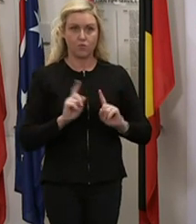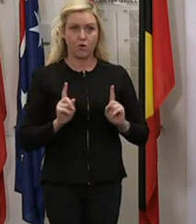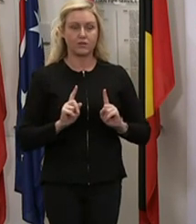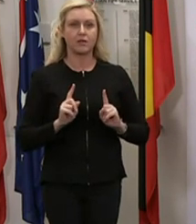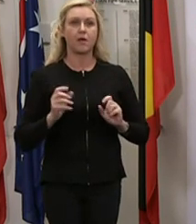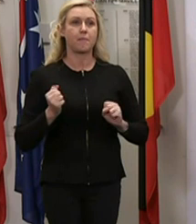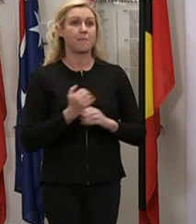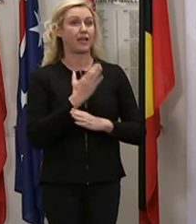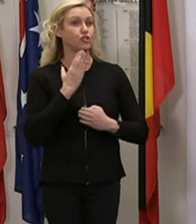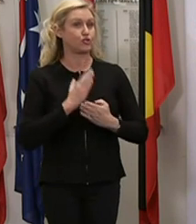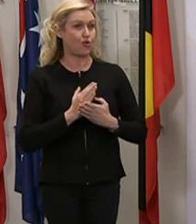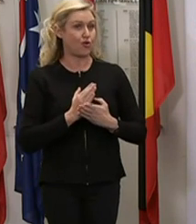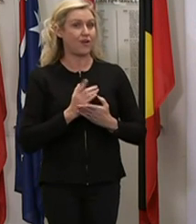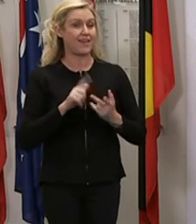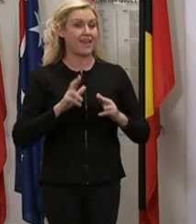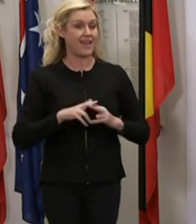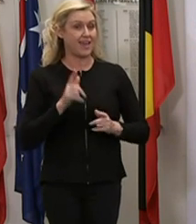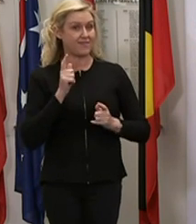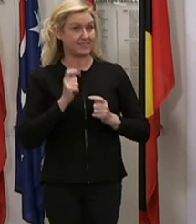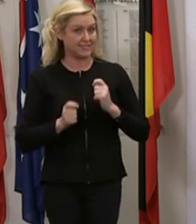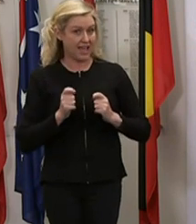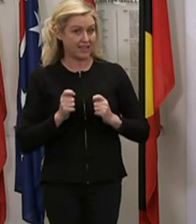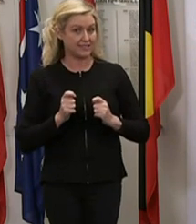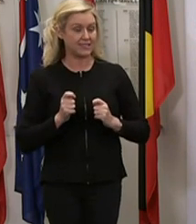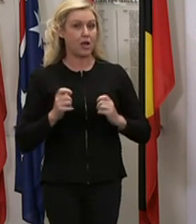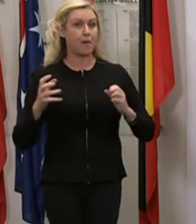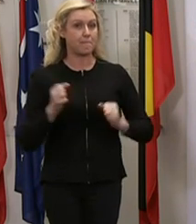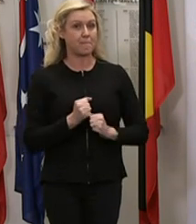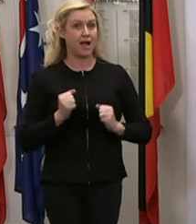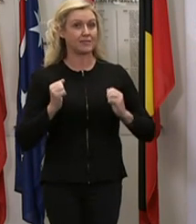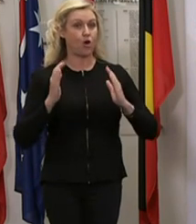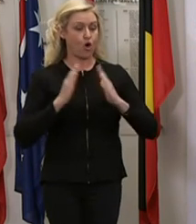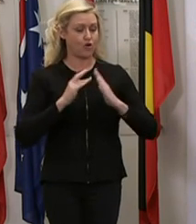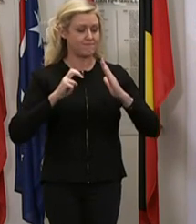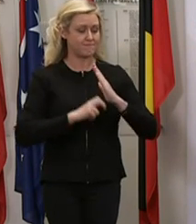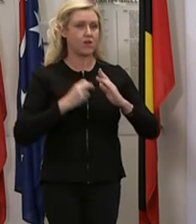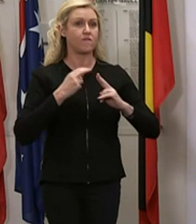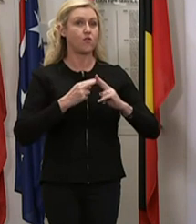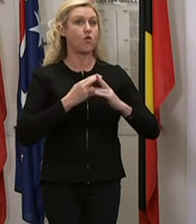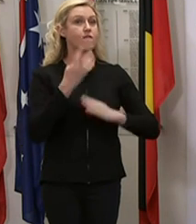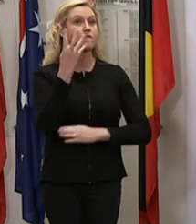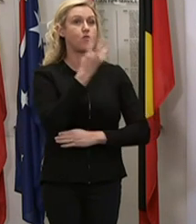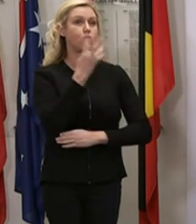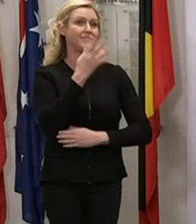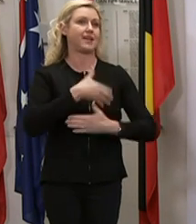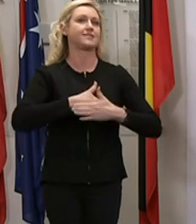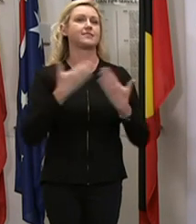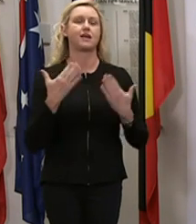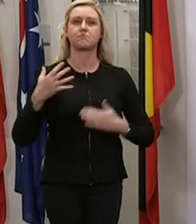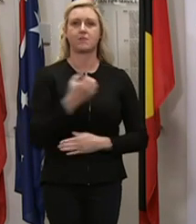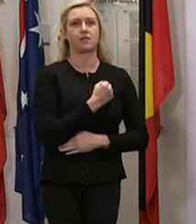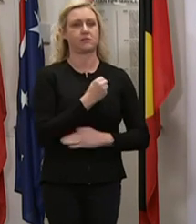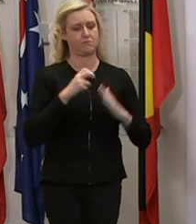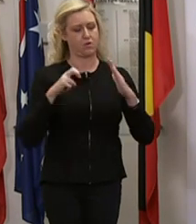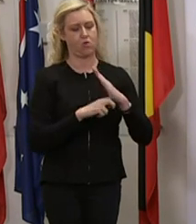stay home for 14 days. This isn't new advice, but it's important advice, because we know the virus has